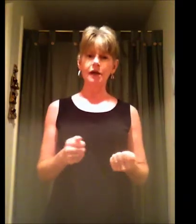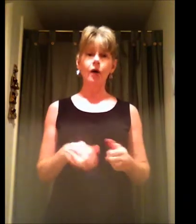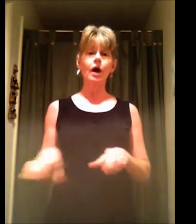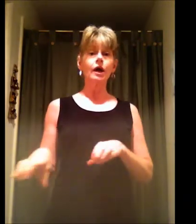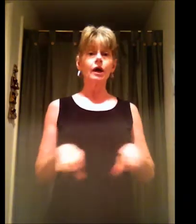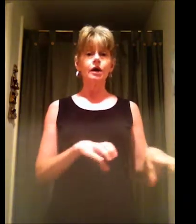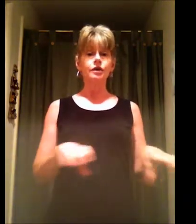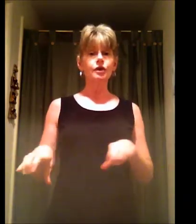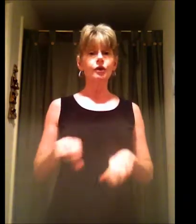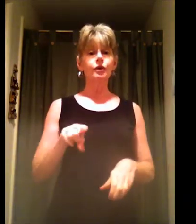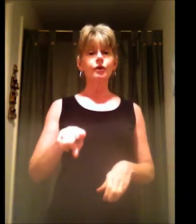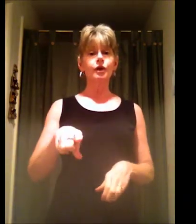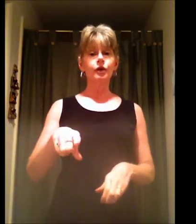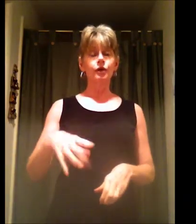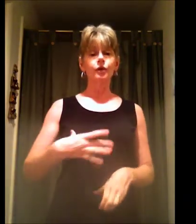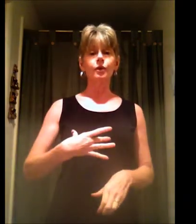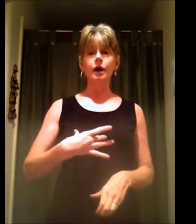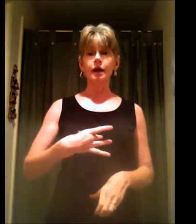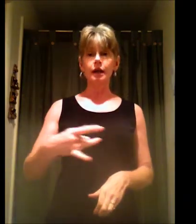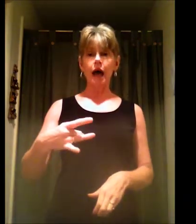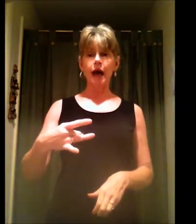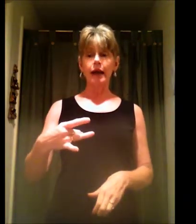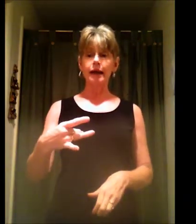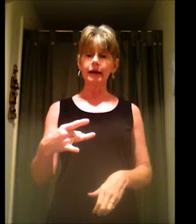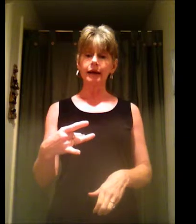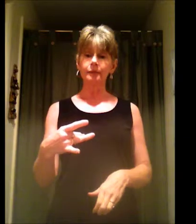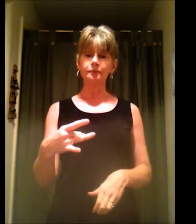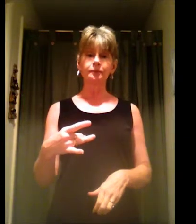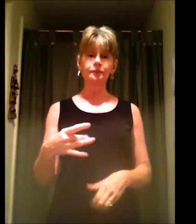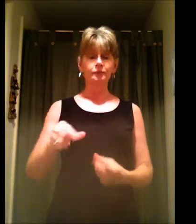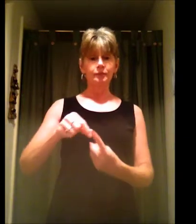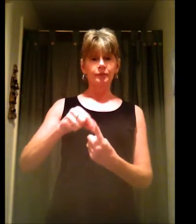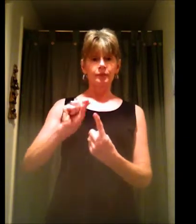so do you like,